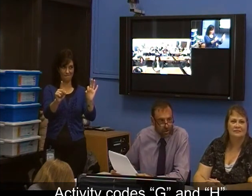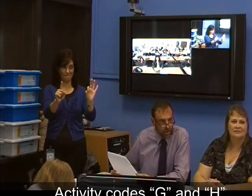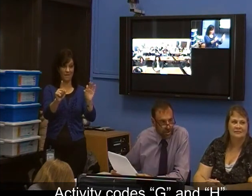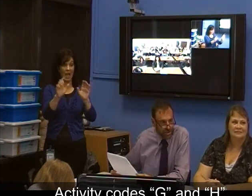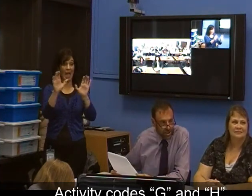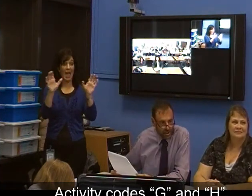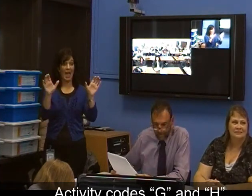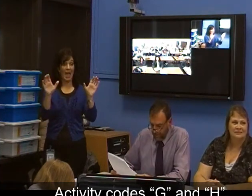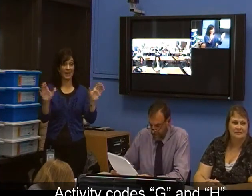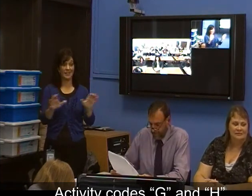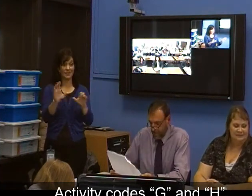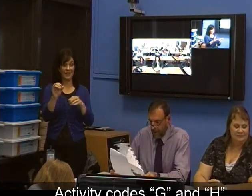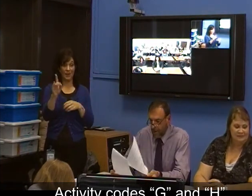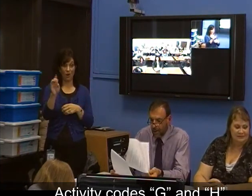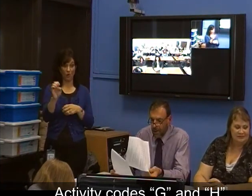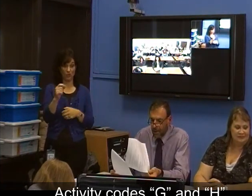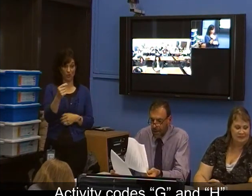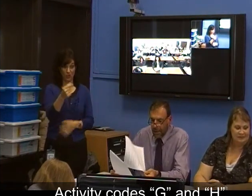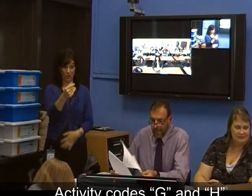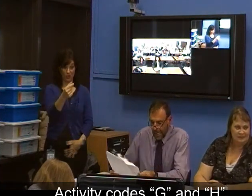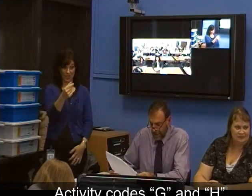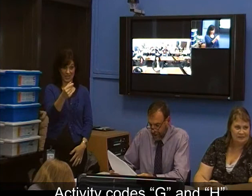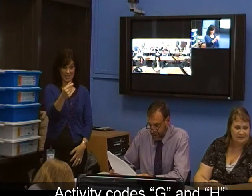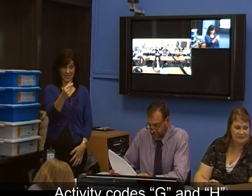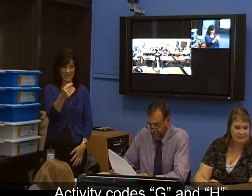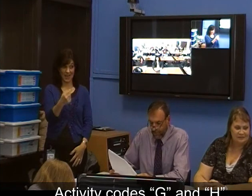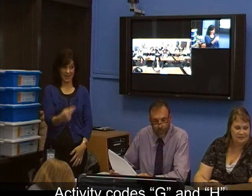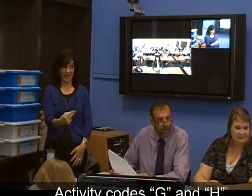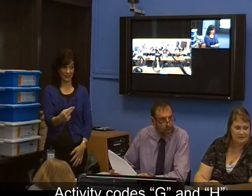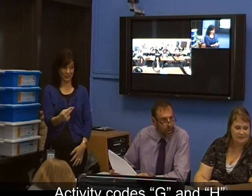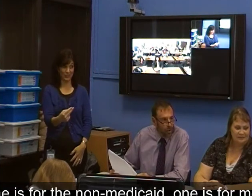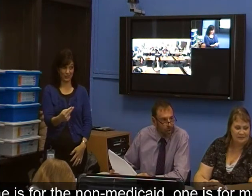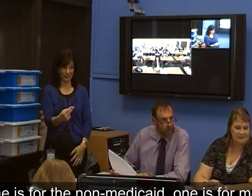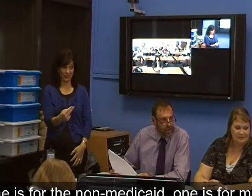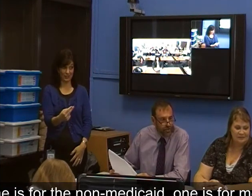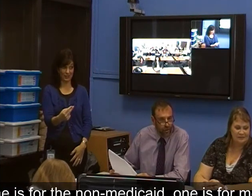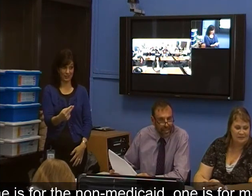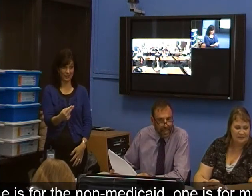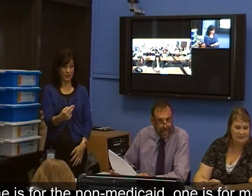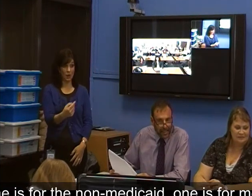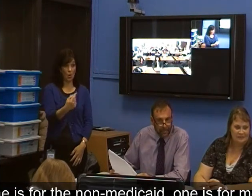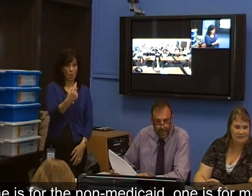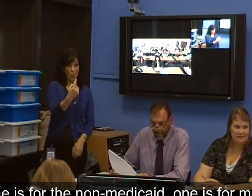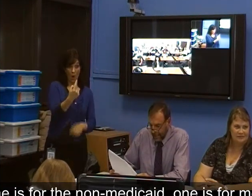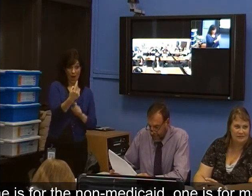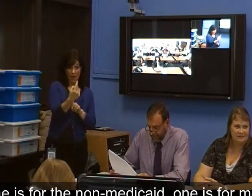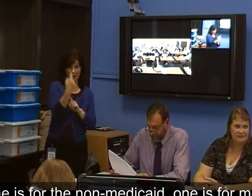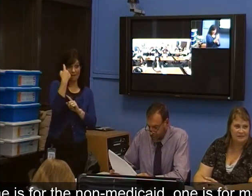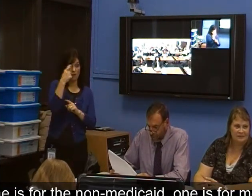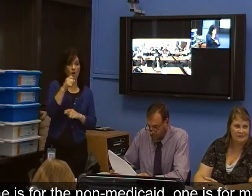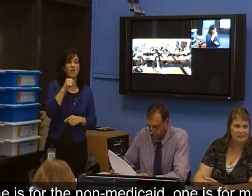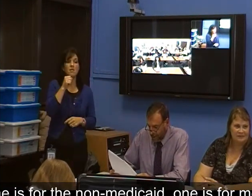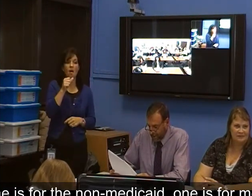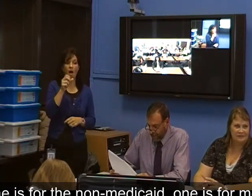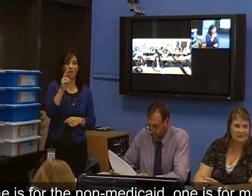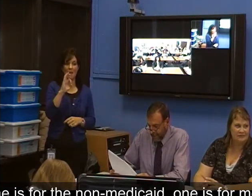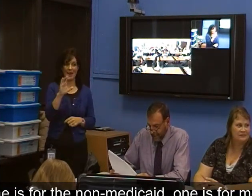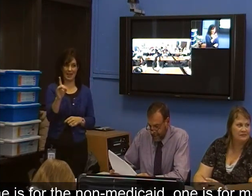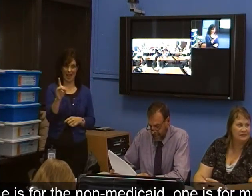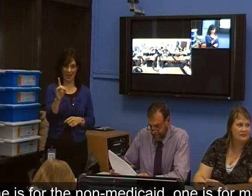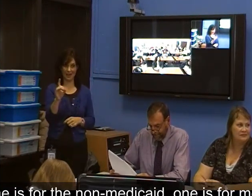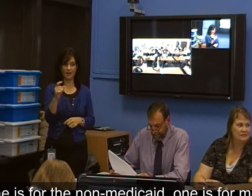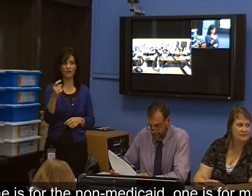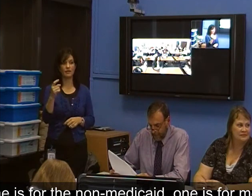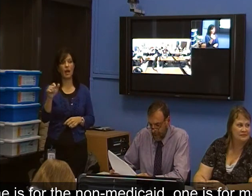Activity codes G and H. One is for the non-Medicaid, one is for